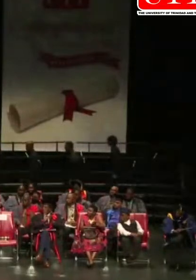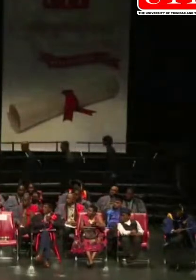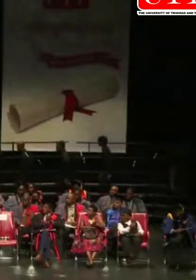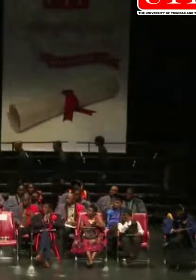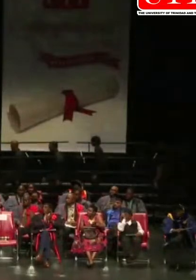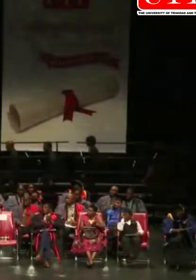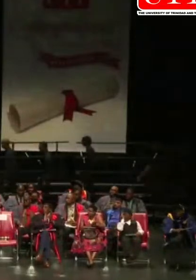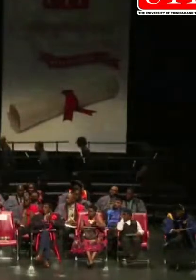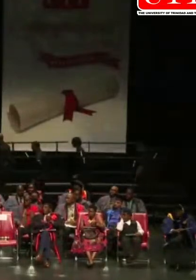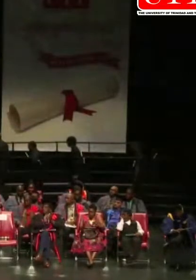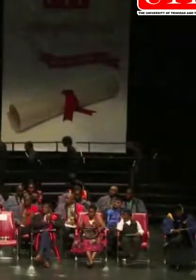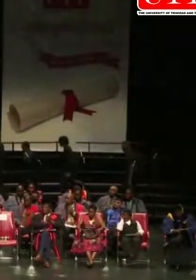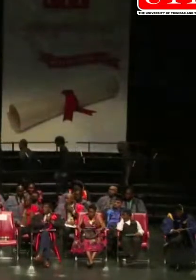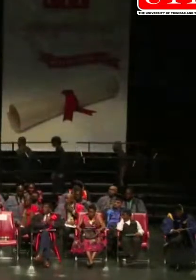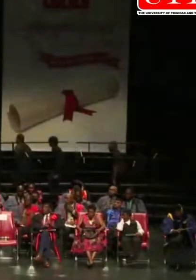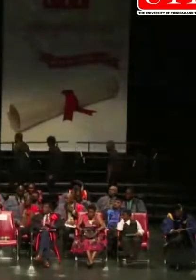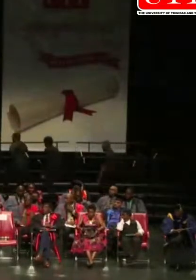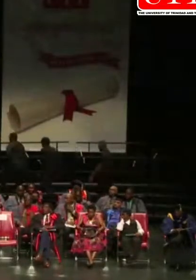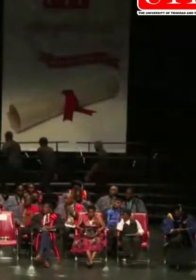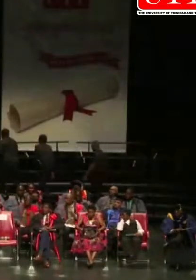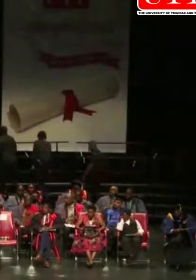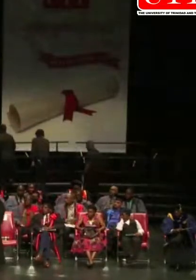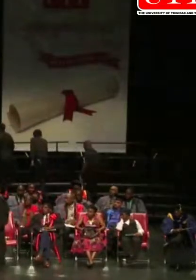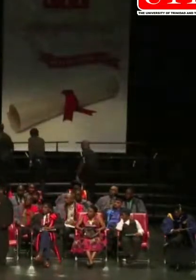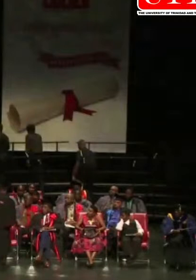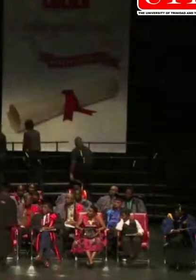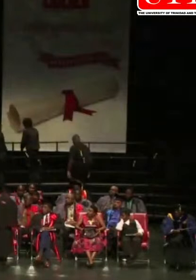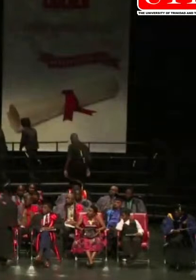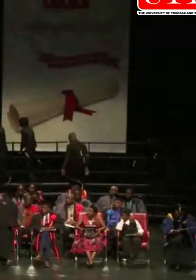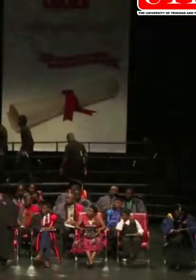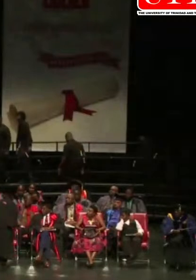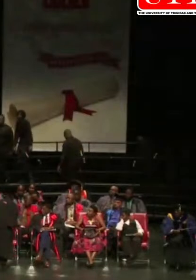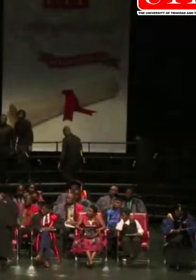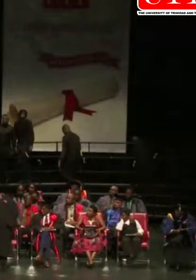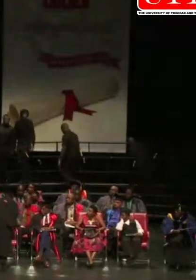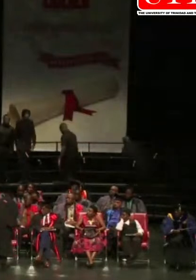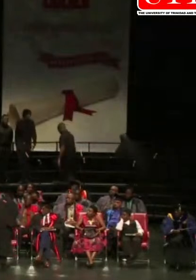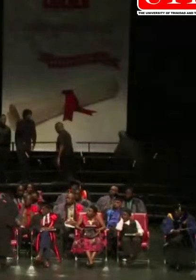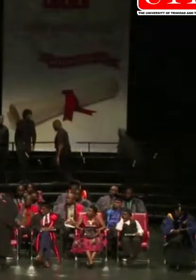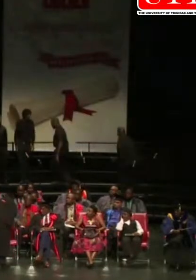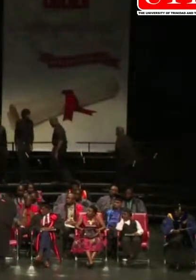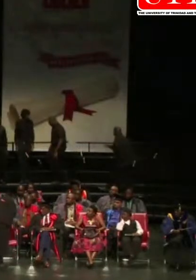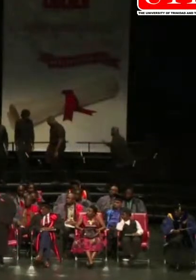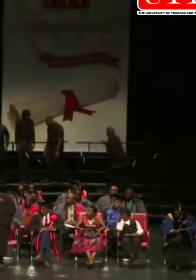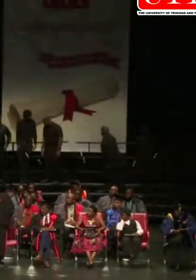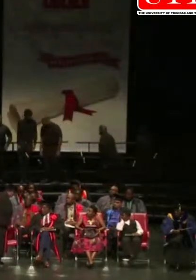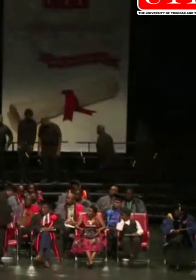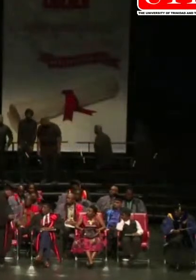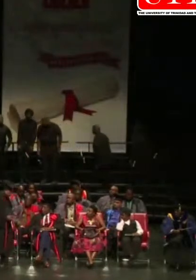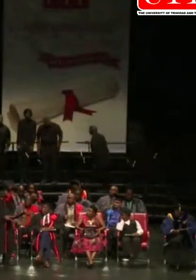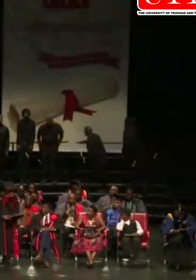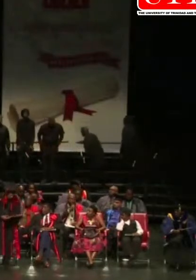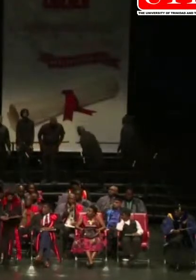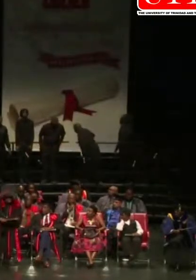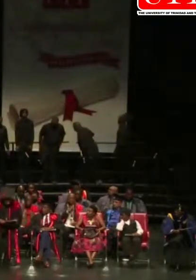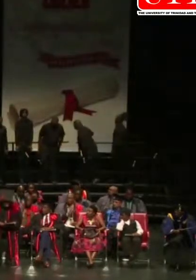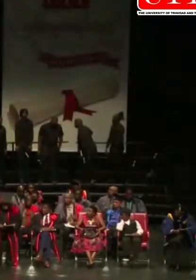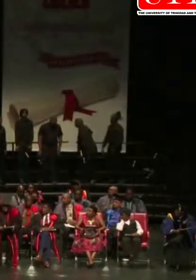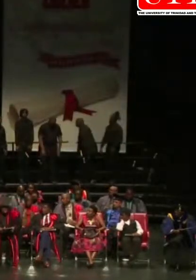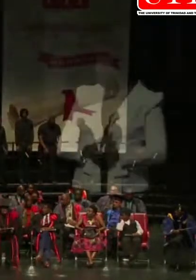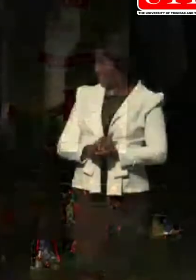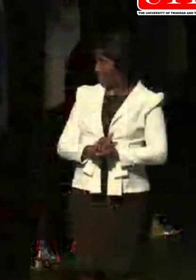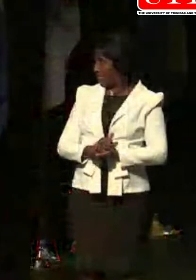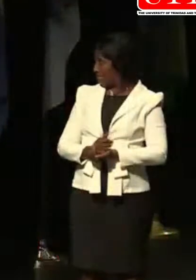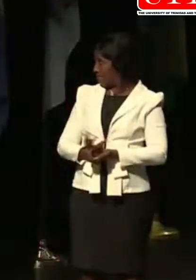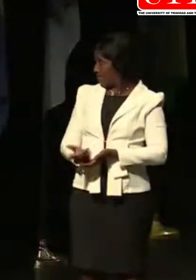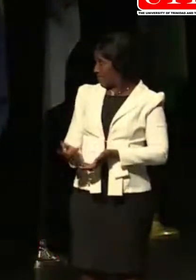Thank you very much, Your Grace, the Reverend Dr. Jason Charles Gordon, Honorary Doctor of Humane Letters.